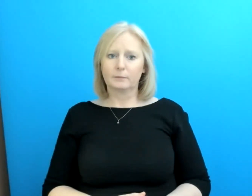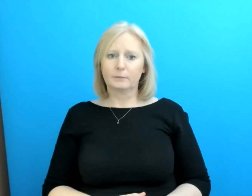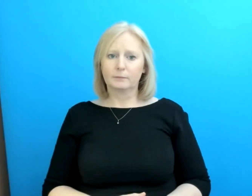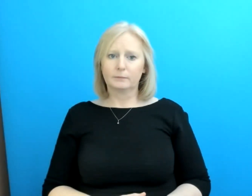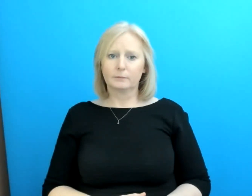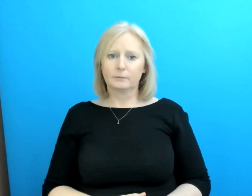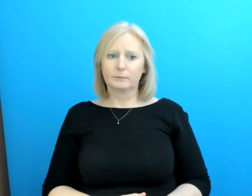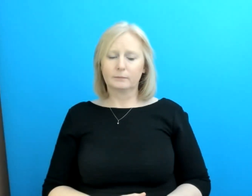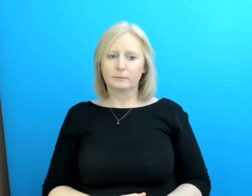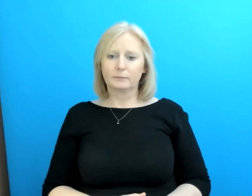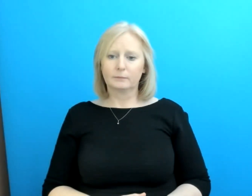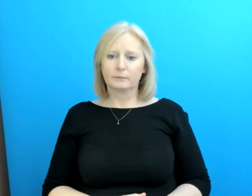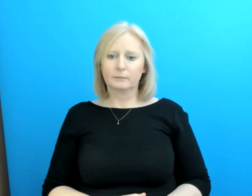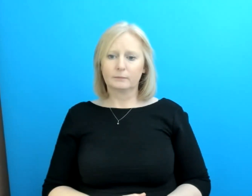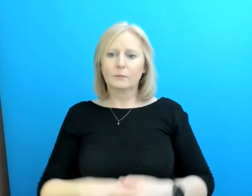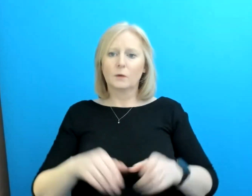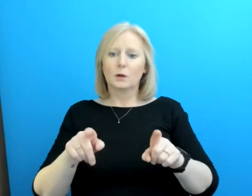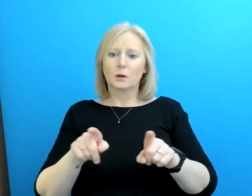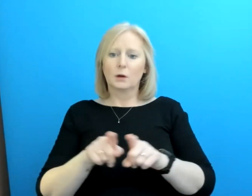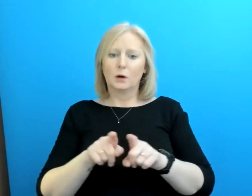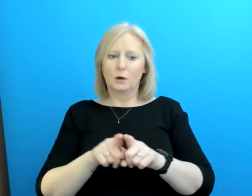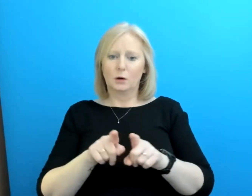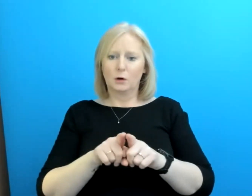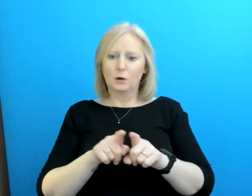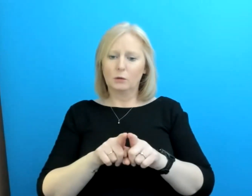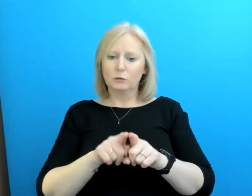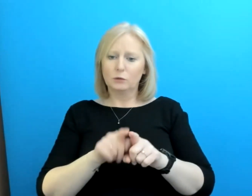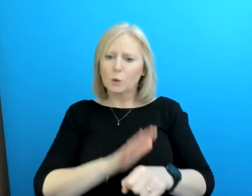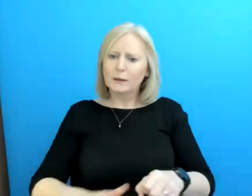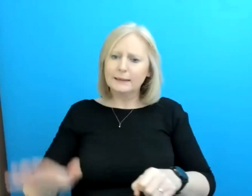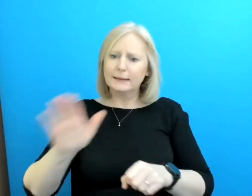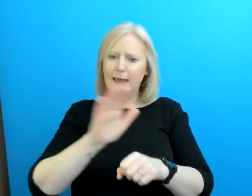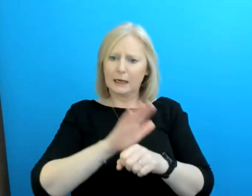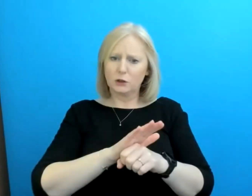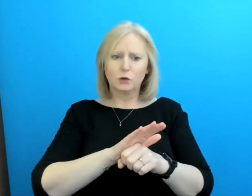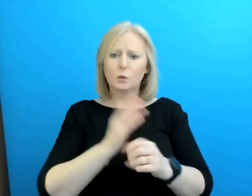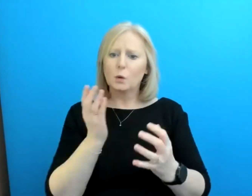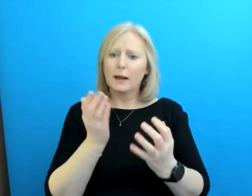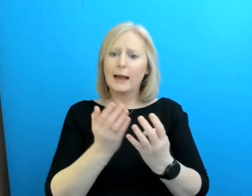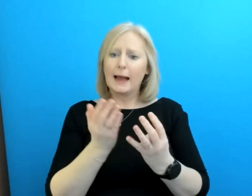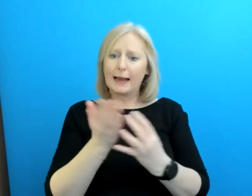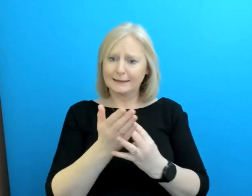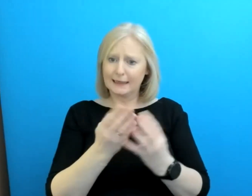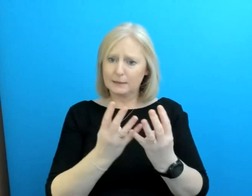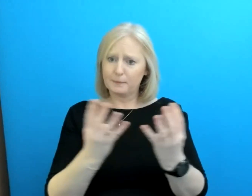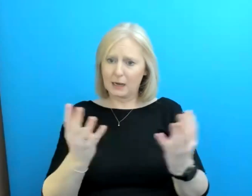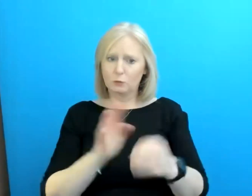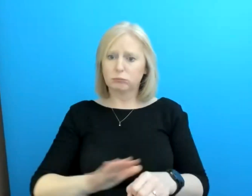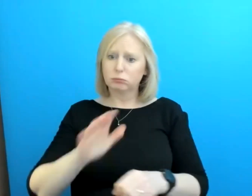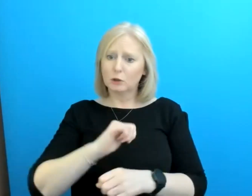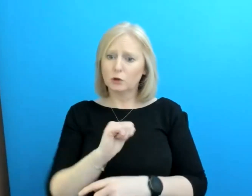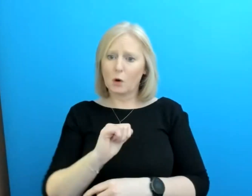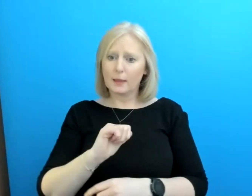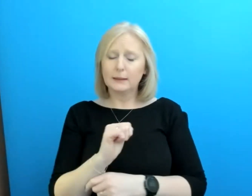you would also be looking to engage with national DPOs and access panels across Scotland. I'm just checking to see